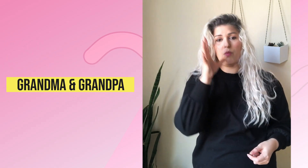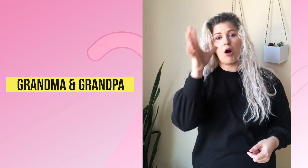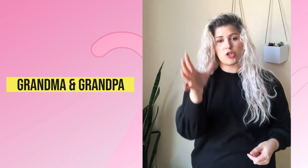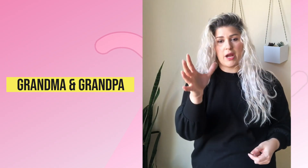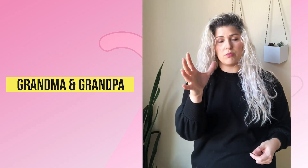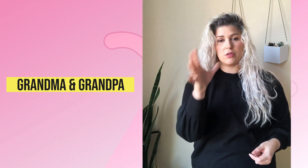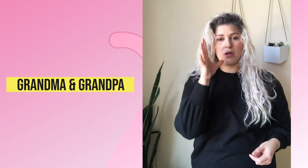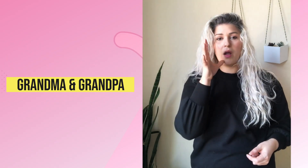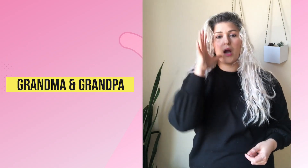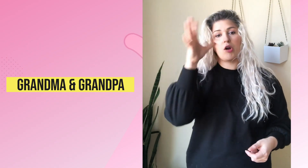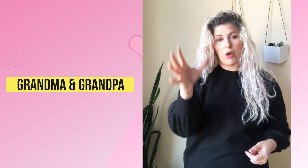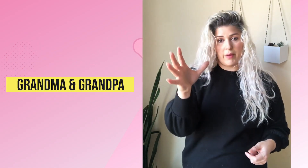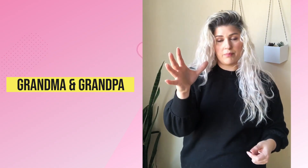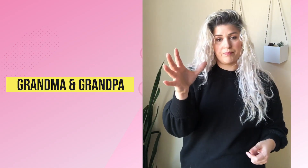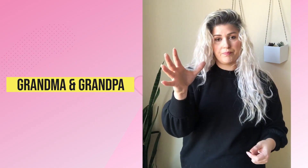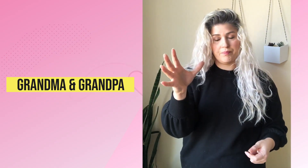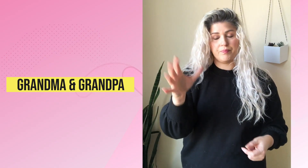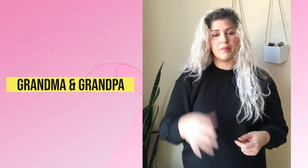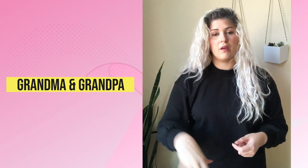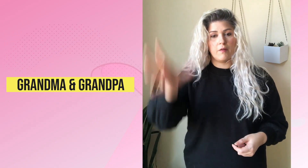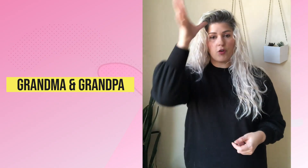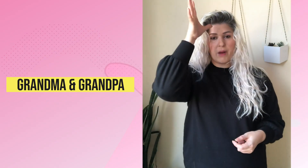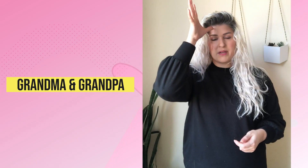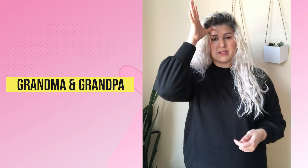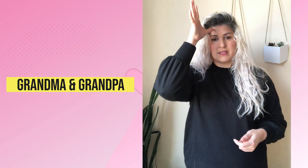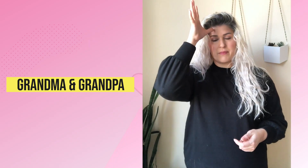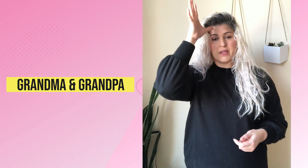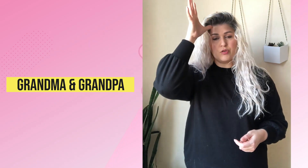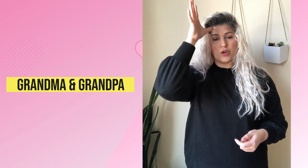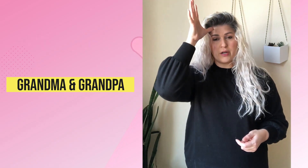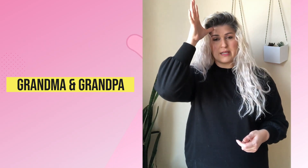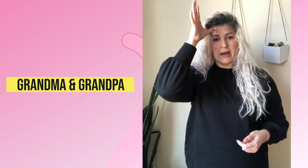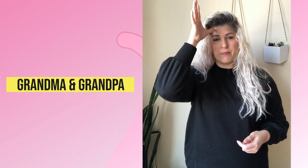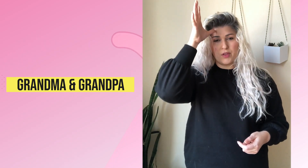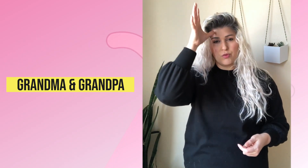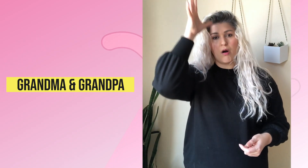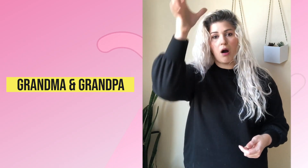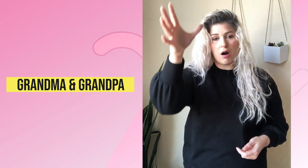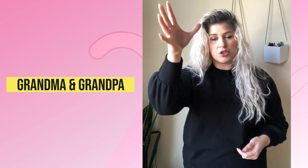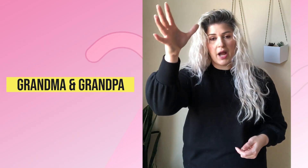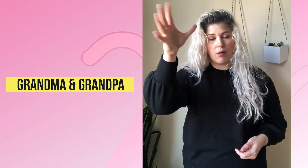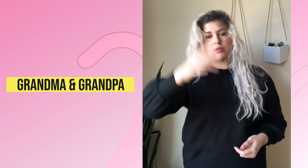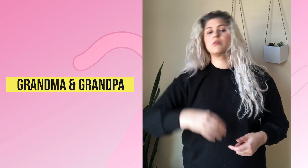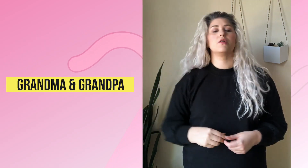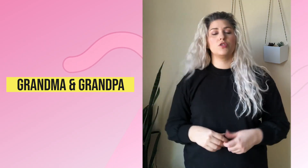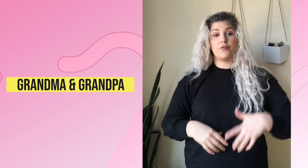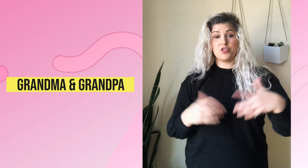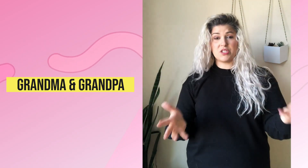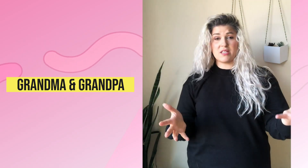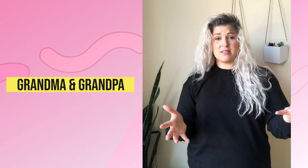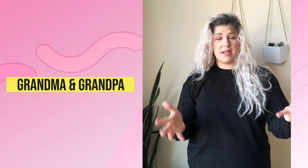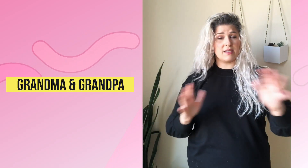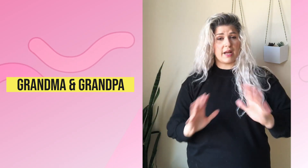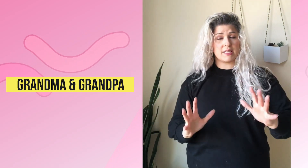and then you arch out. Grandma. For grandpa, it's the same thing. You start at dad, but then you arch out. So if